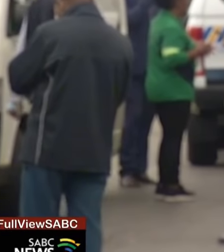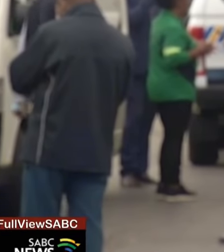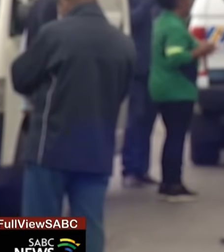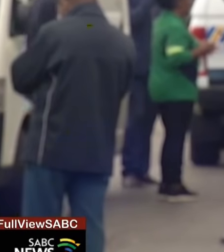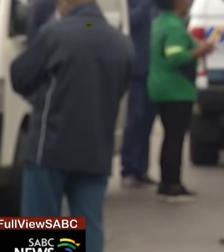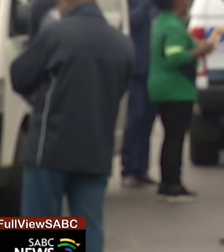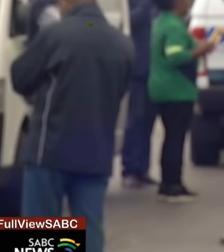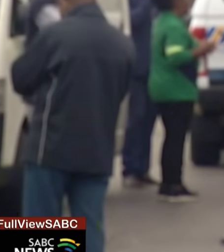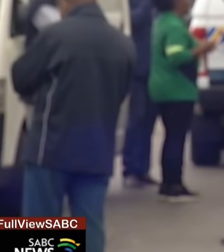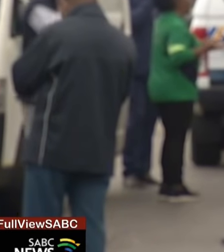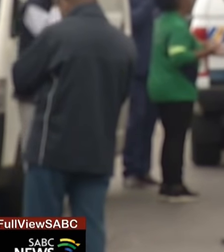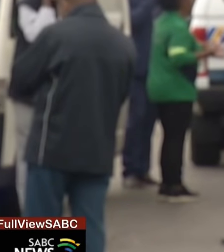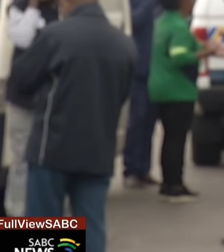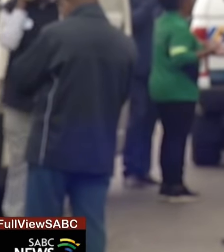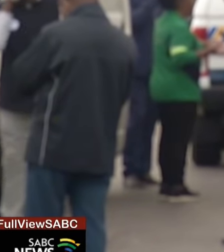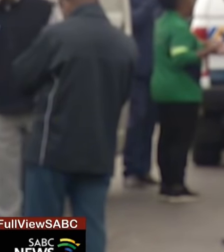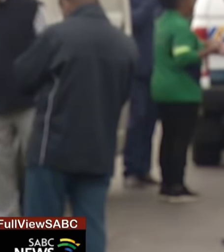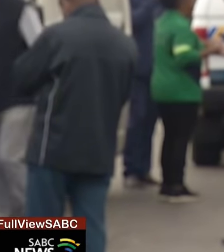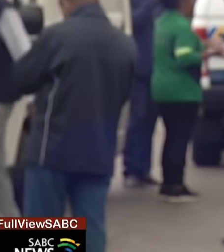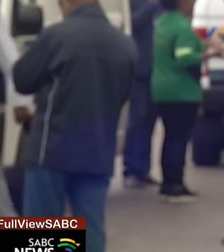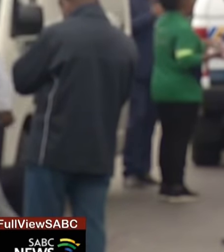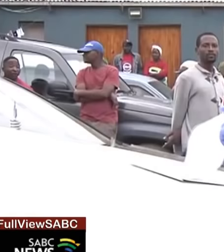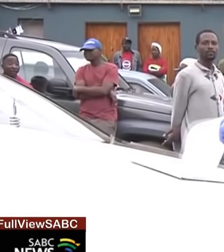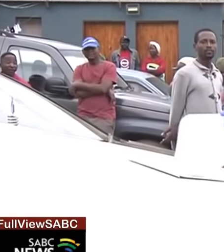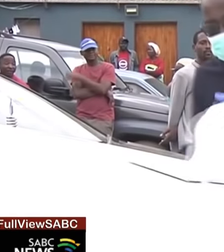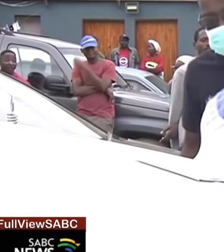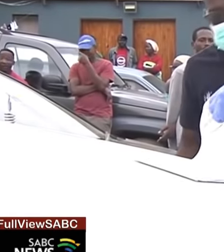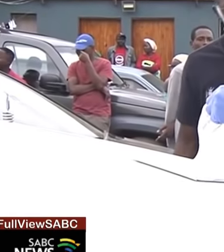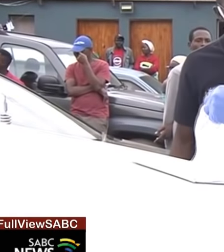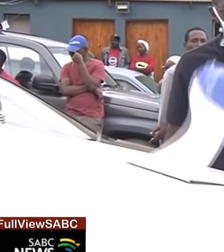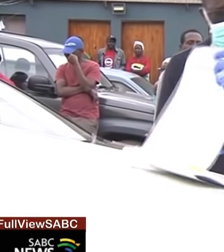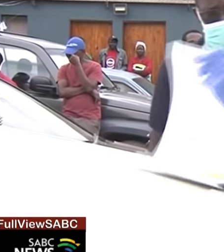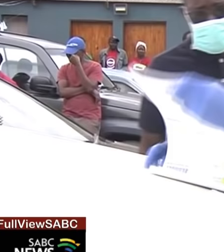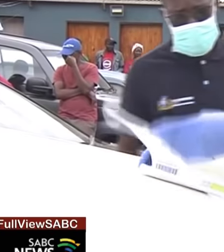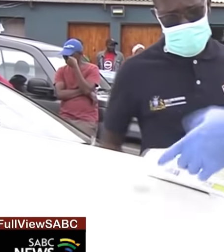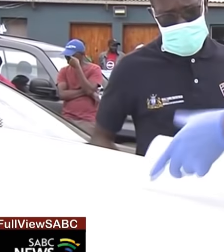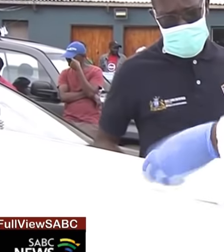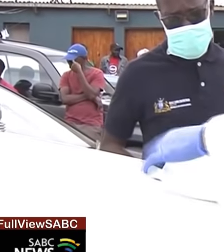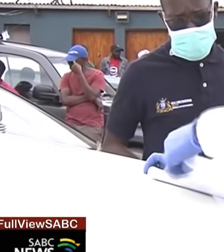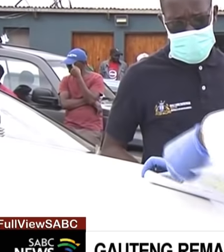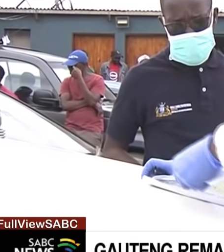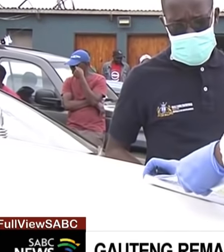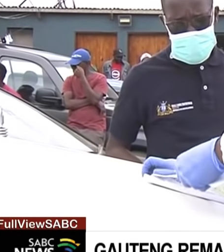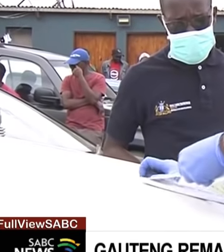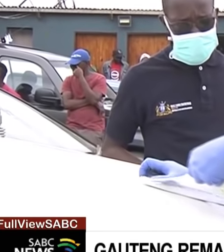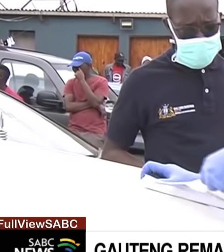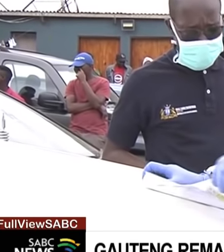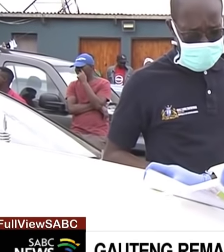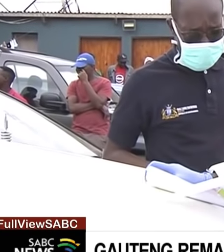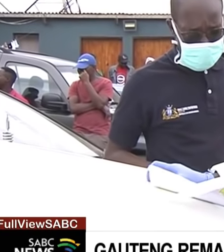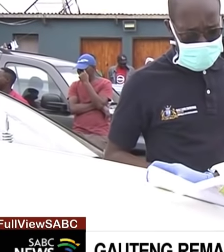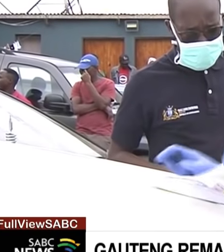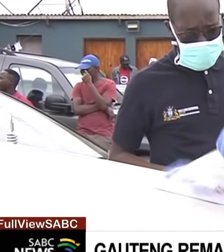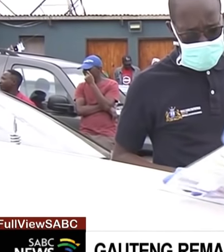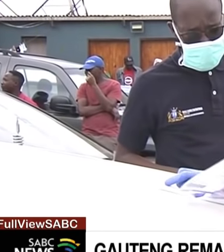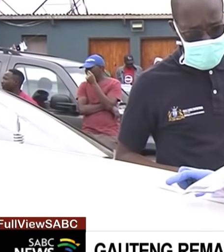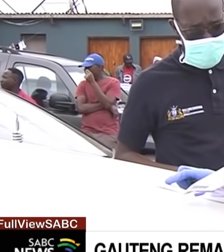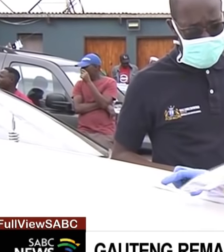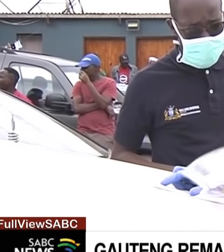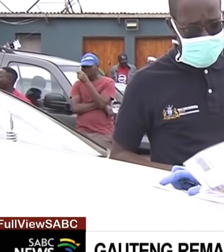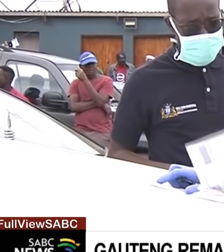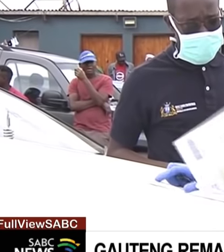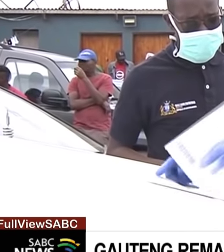90% of the people that were being tracked have now been located and tested. The province remains the epicentre of the virus in the